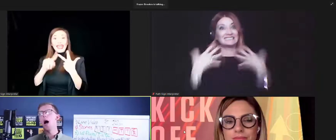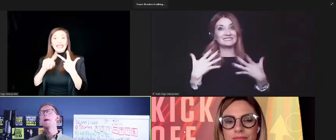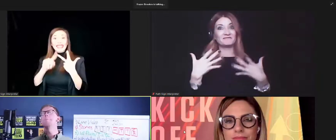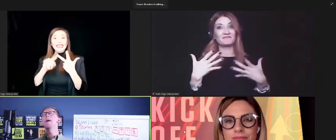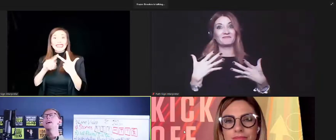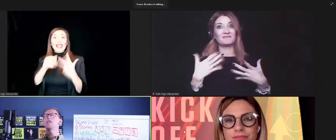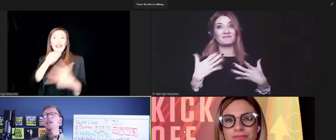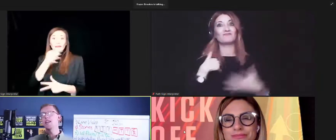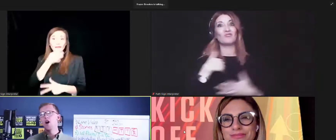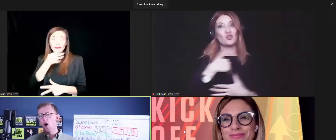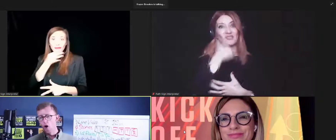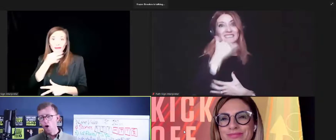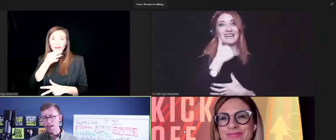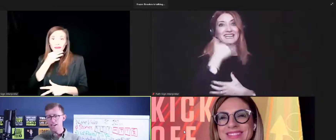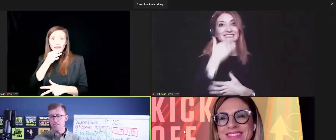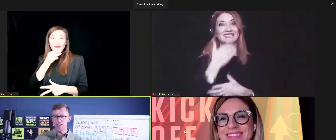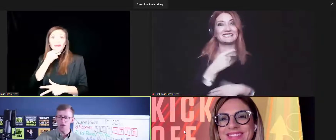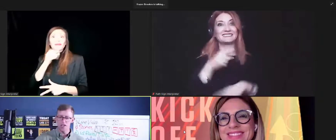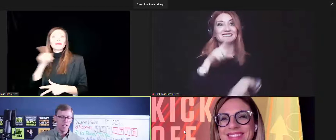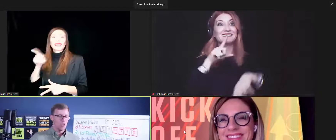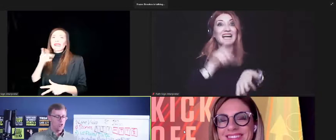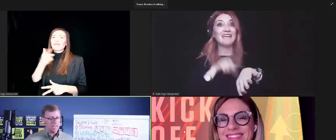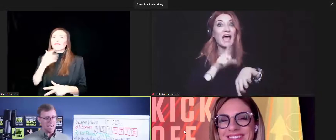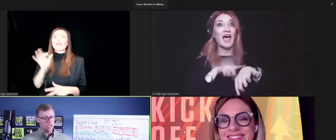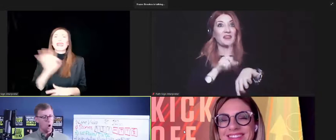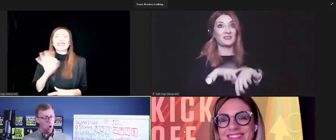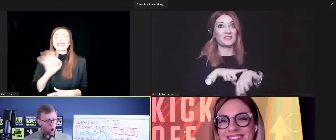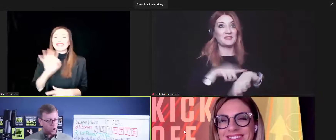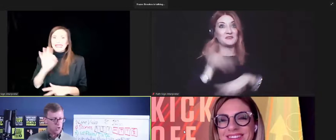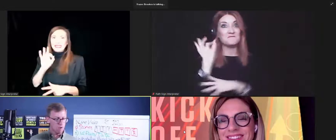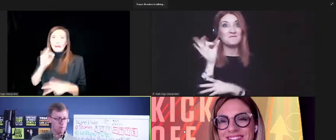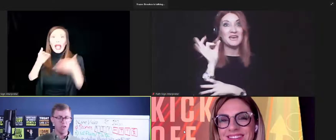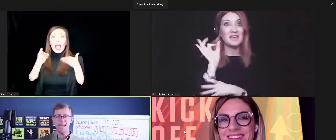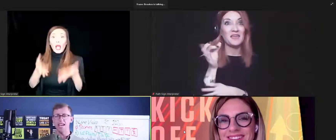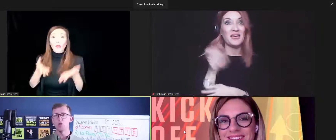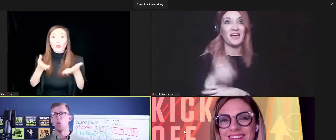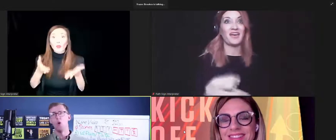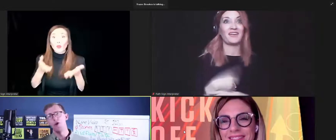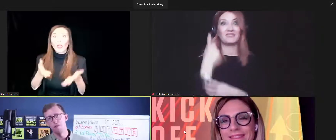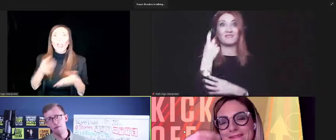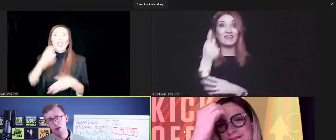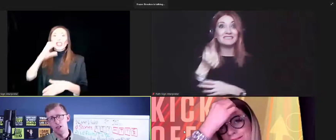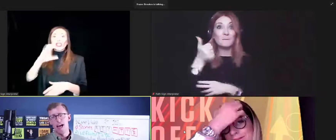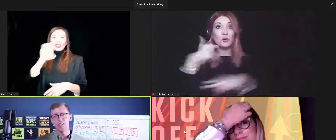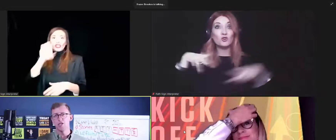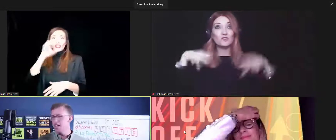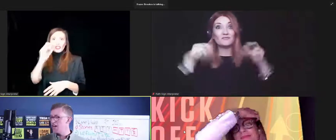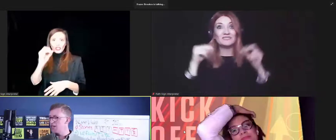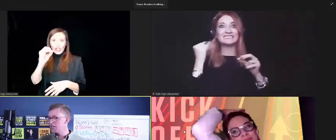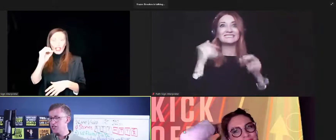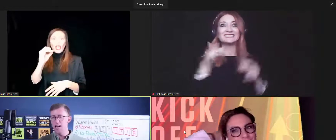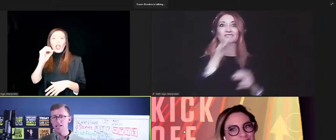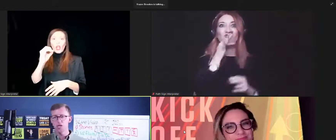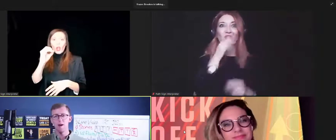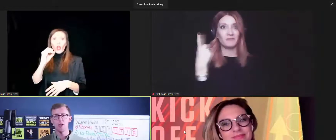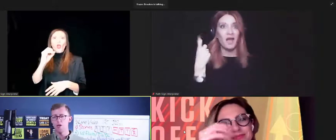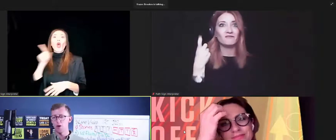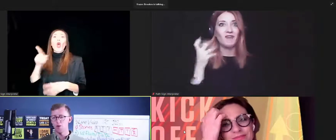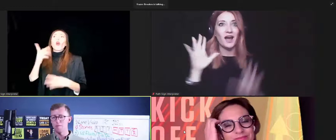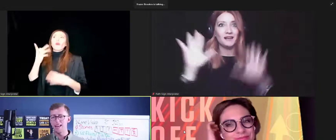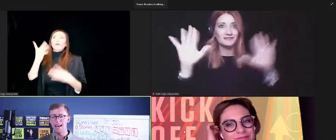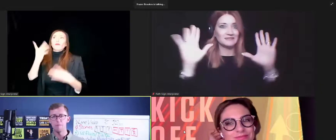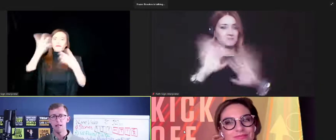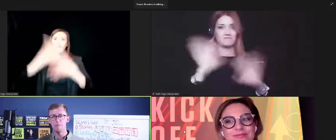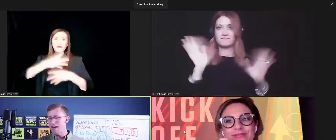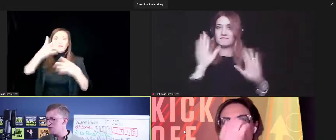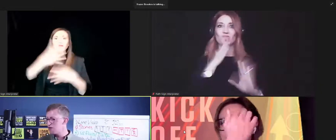your amazing organization. She is awesome. She is wonderful. And seeing her success, especially on social